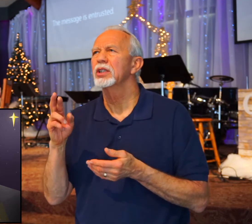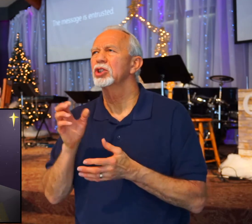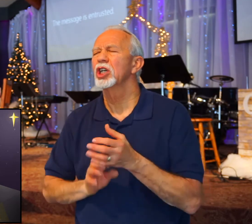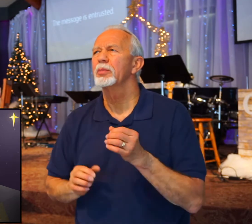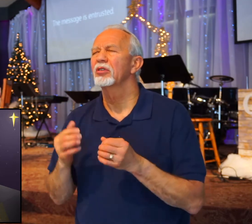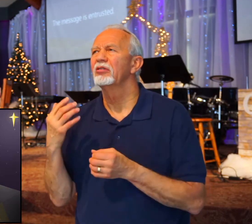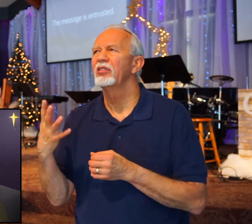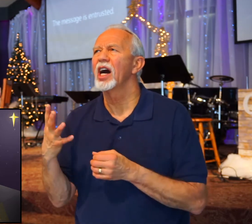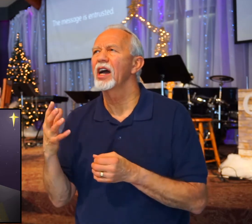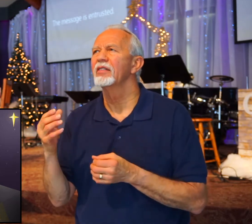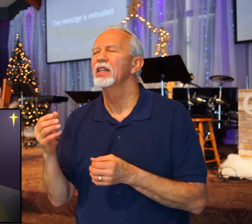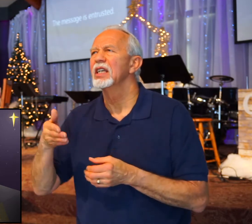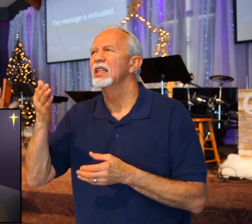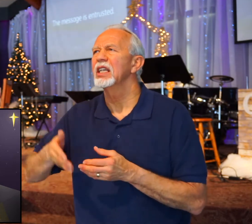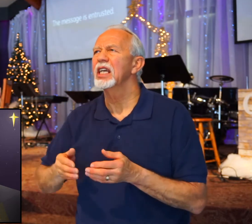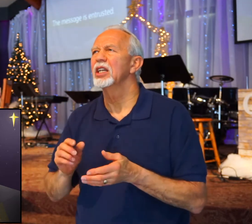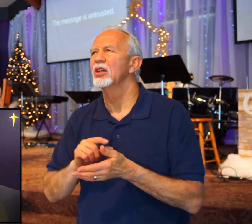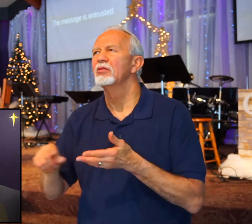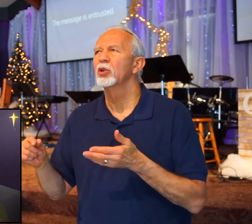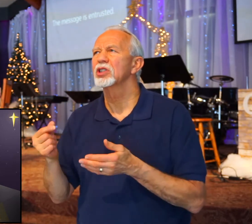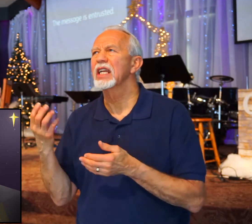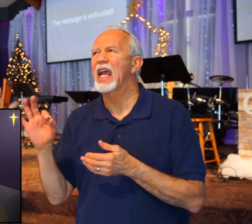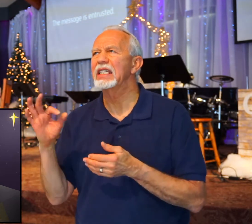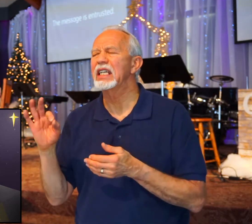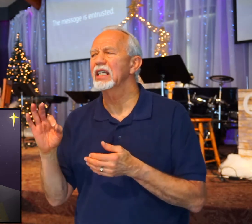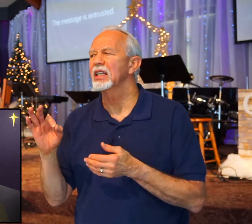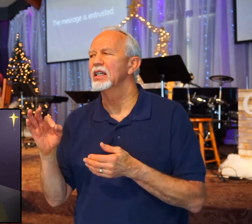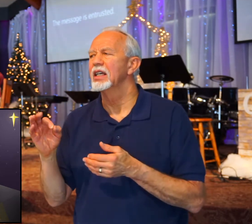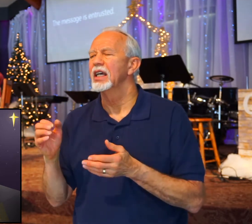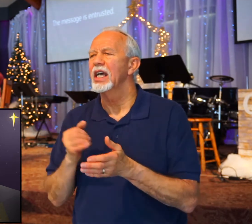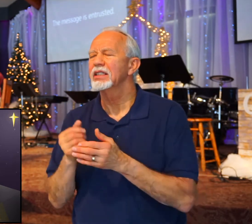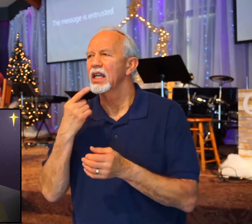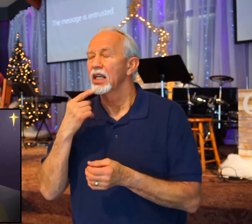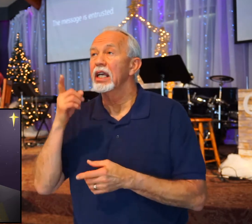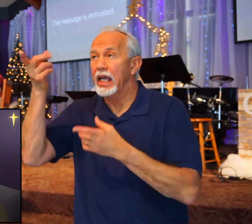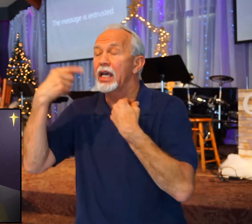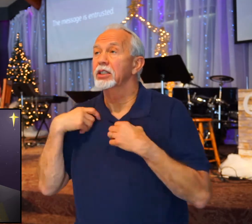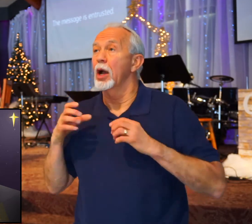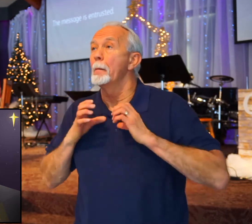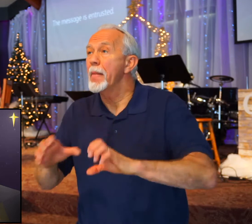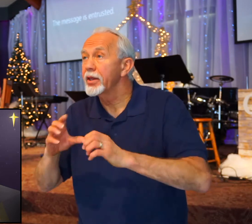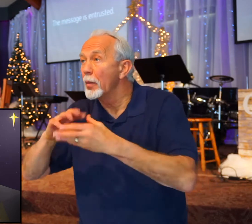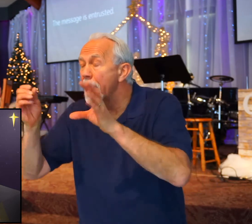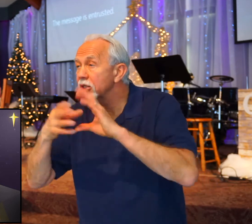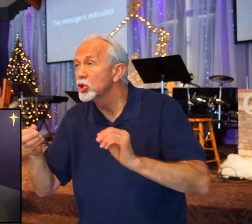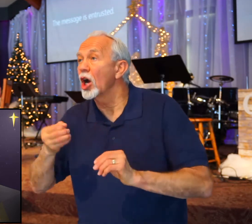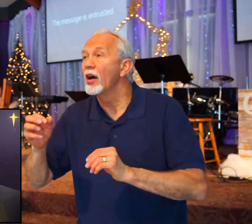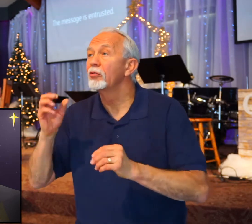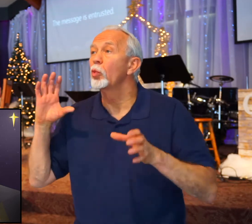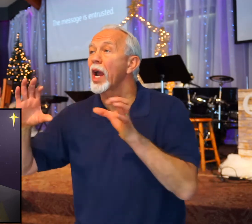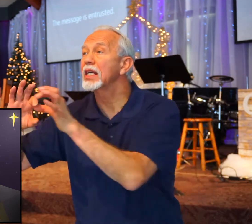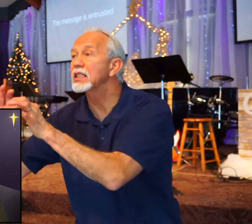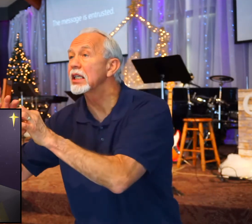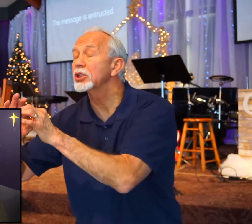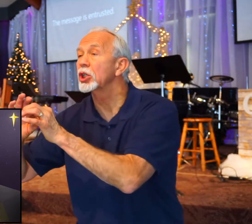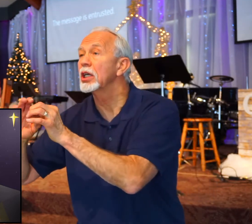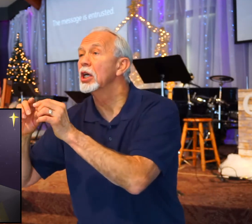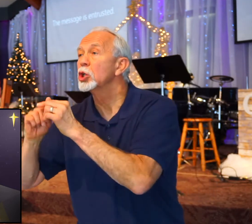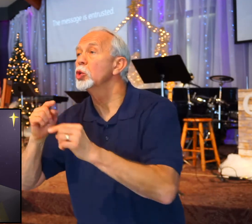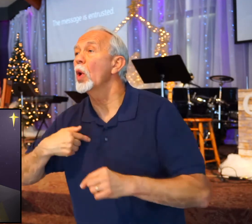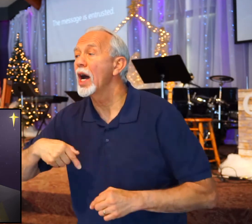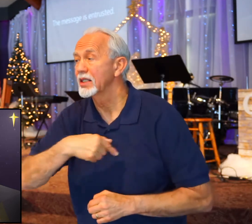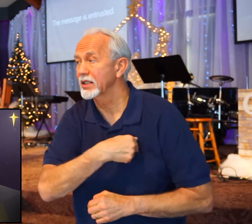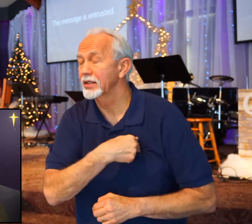the end of verse 19. It says, "And he has committed the message of reconciliation to